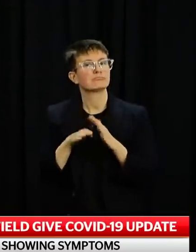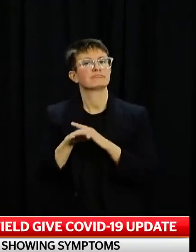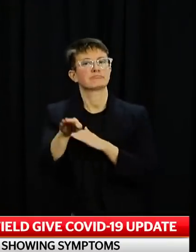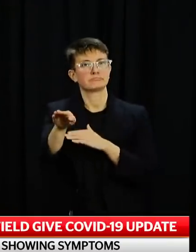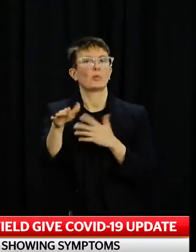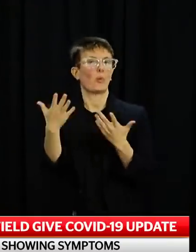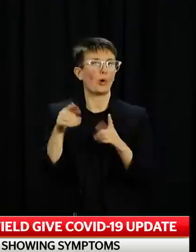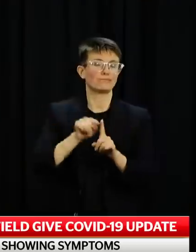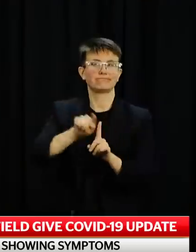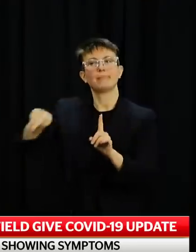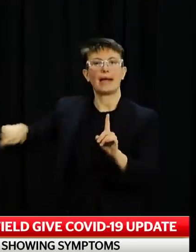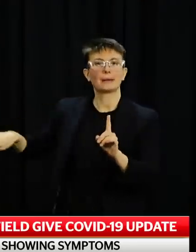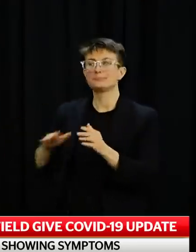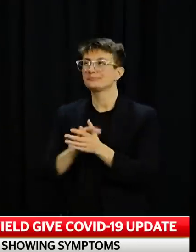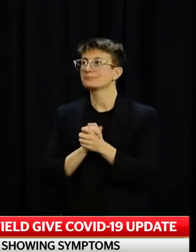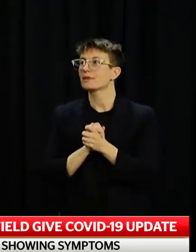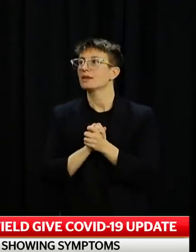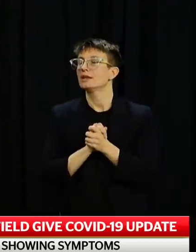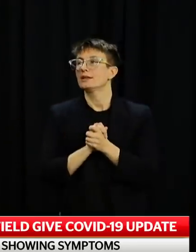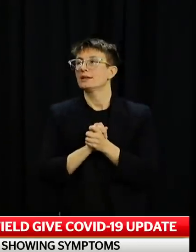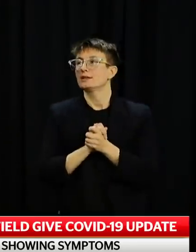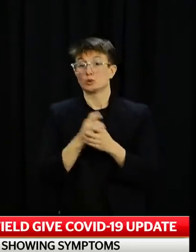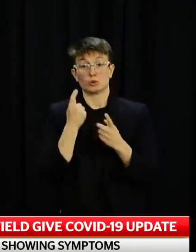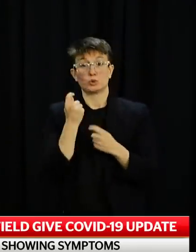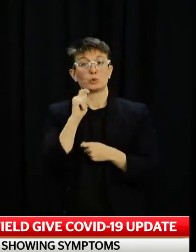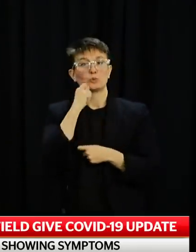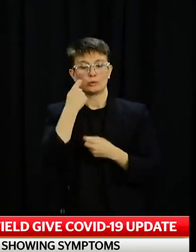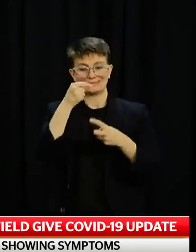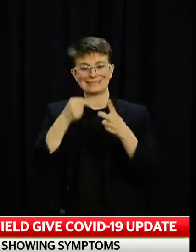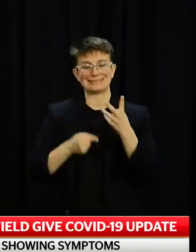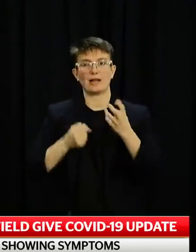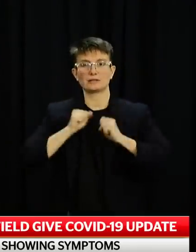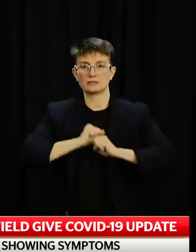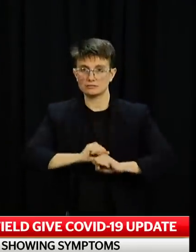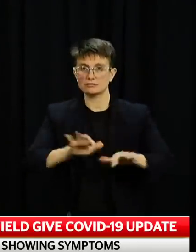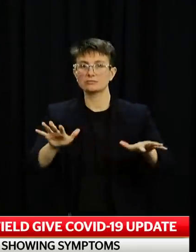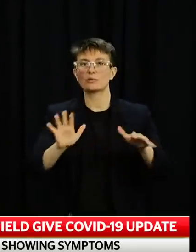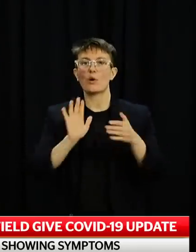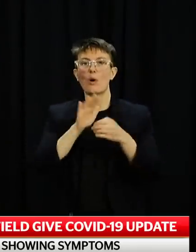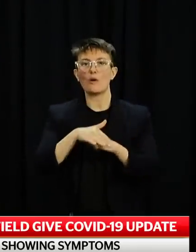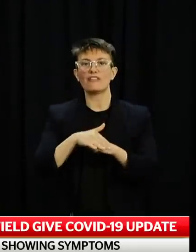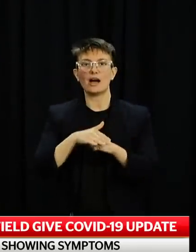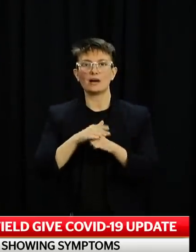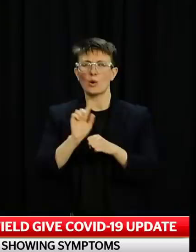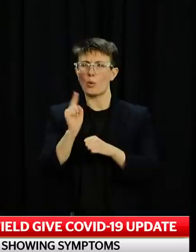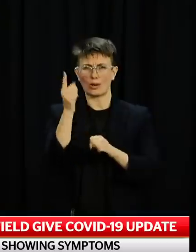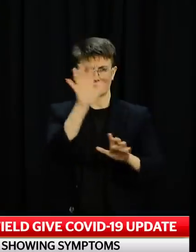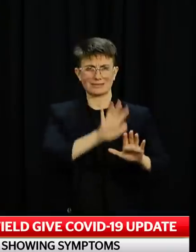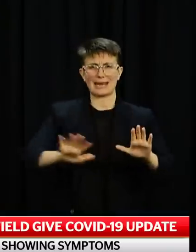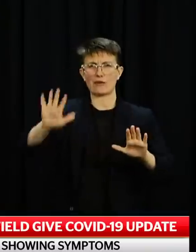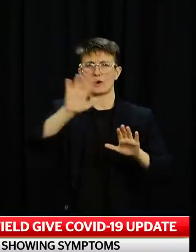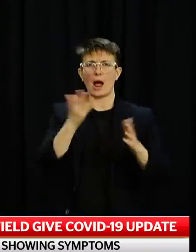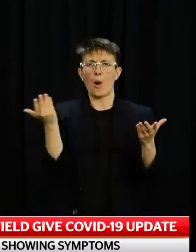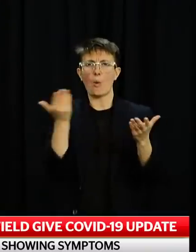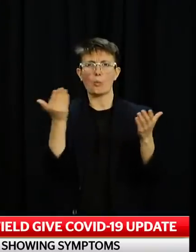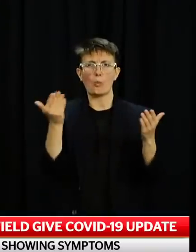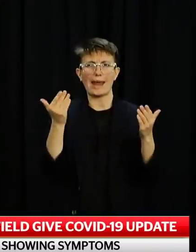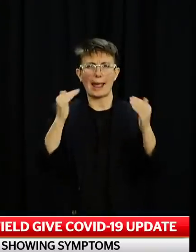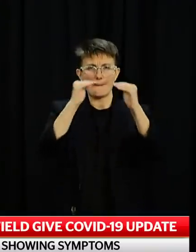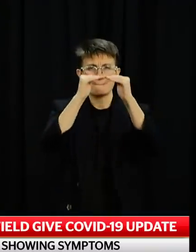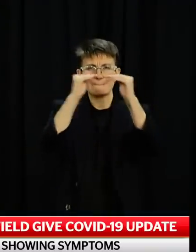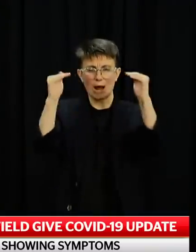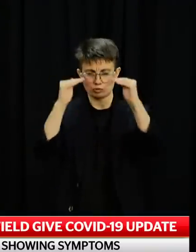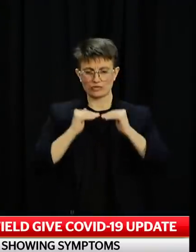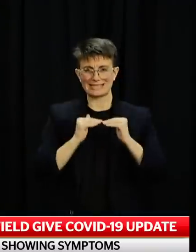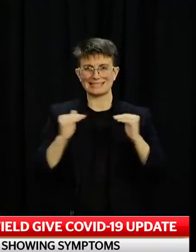restrictions. So we will shortly release details of the boundaries to be enforced. In fact, those details have now been